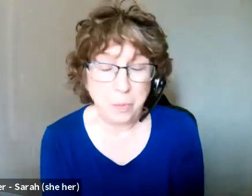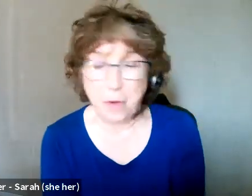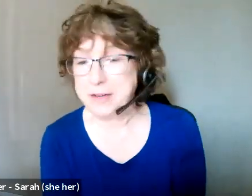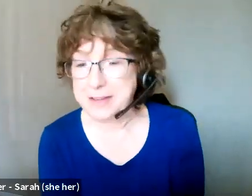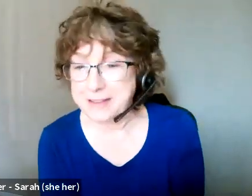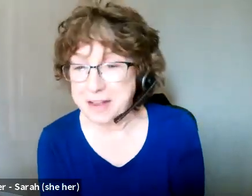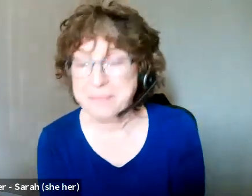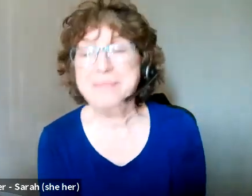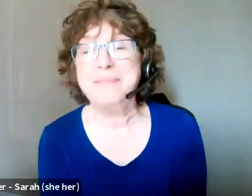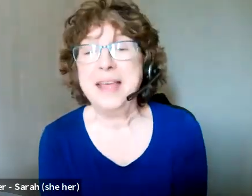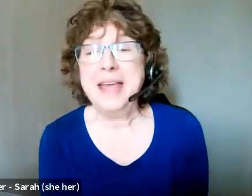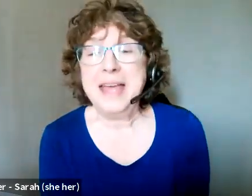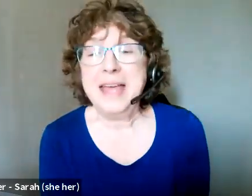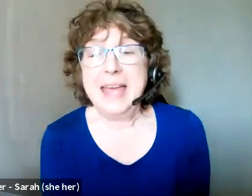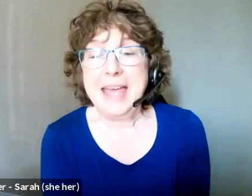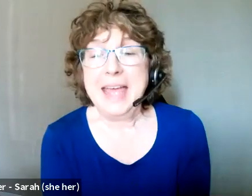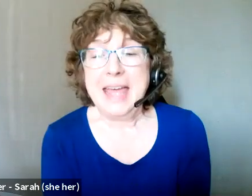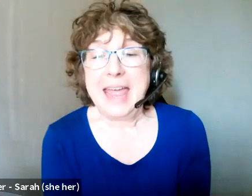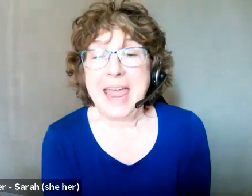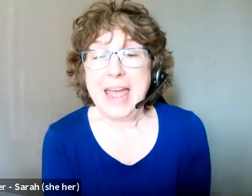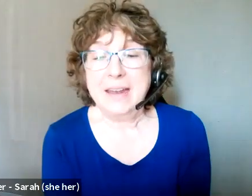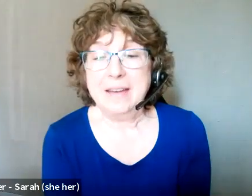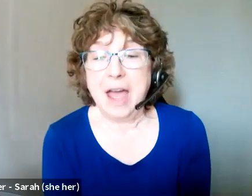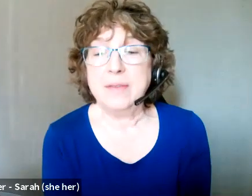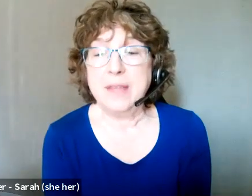Gallaudet. So that was great. And I moved to Washington, D.C.